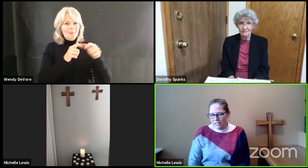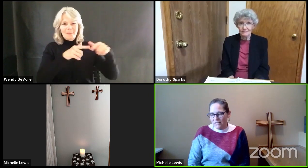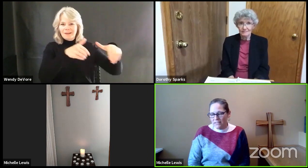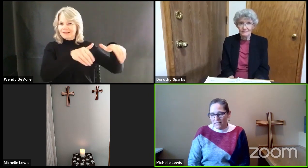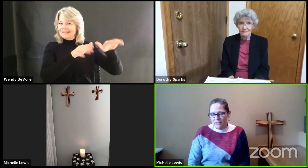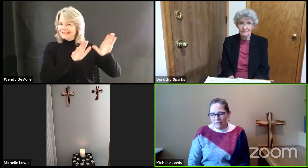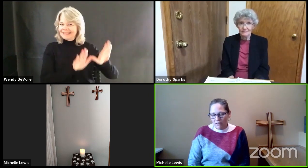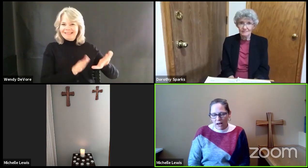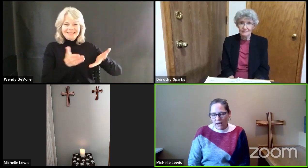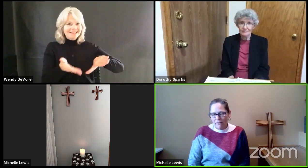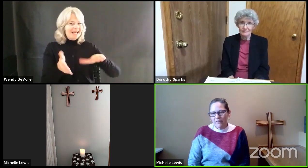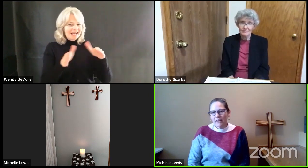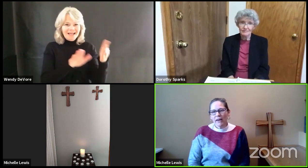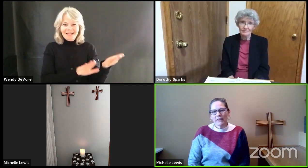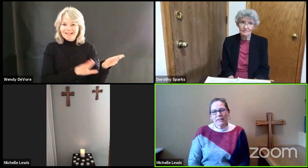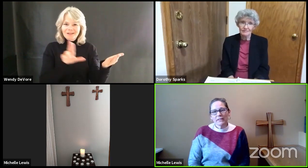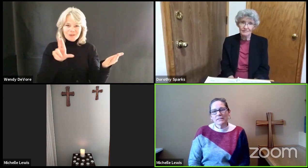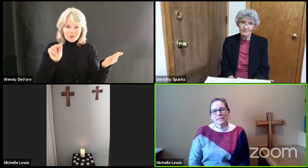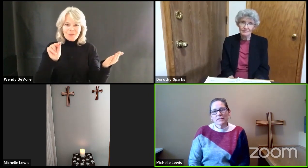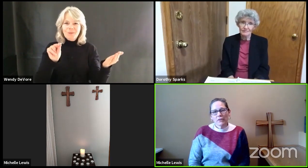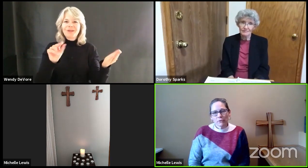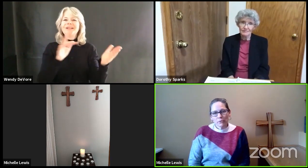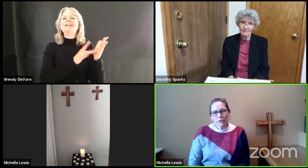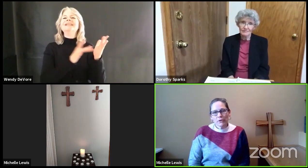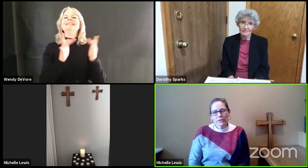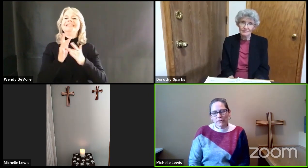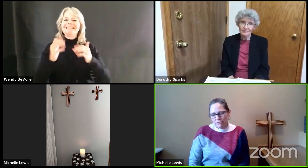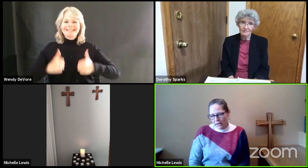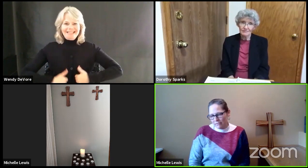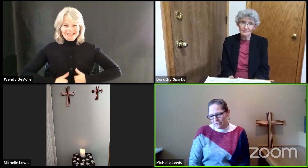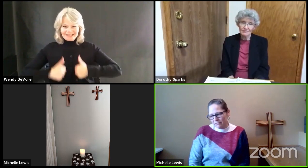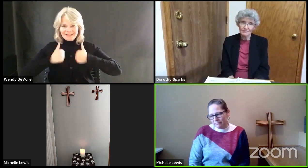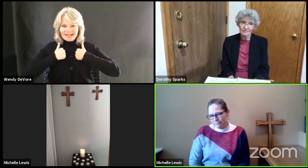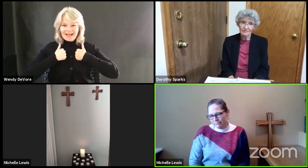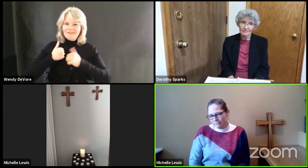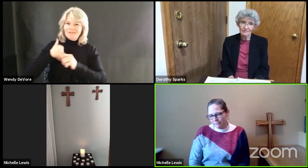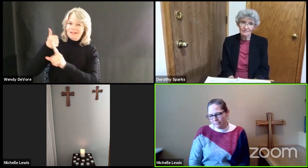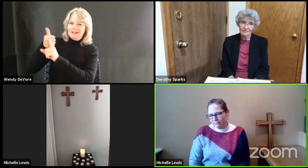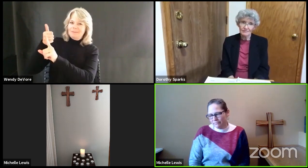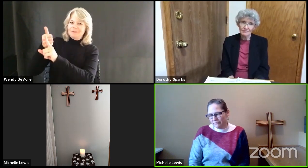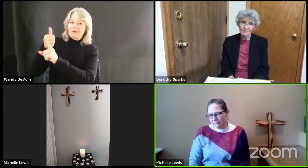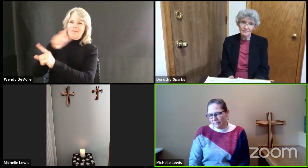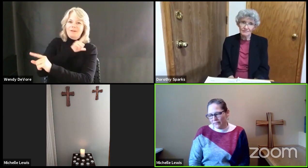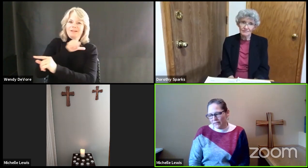because Jesus is alive and is the Lord of life.